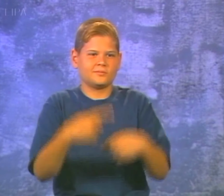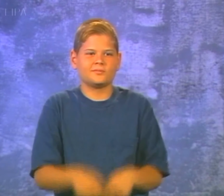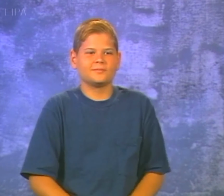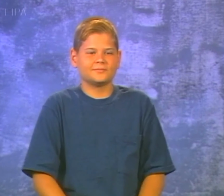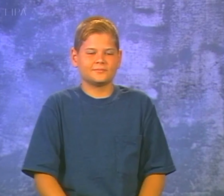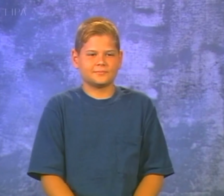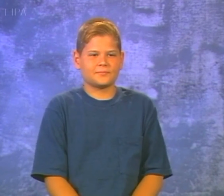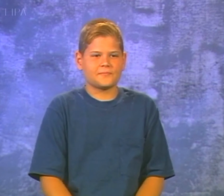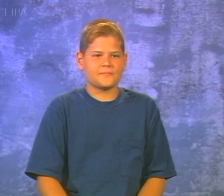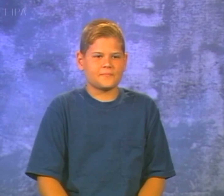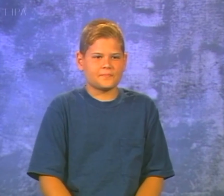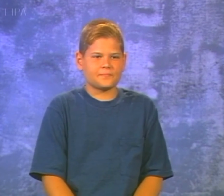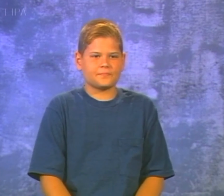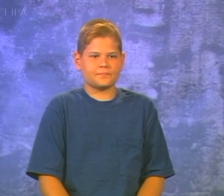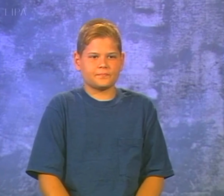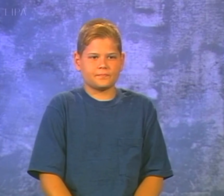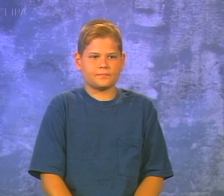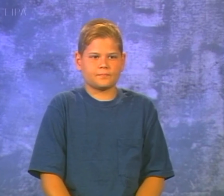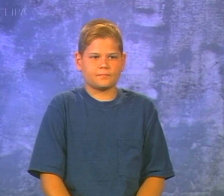But it's fine if you fall. The snow is pretty soft.